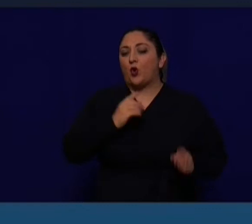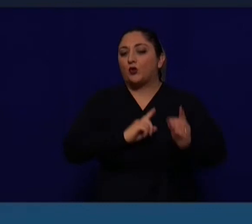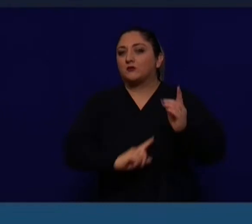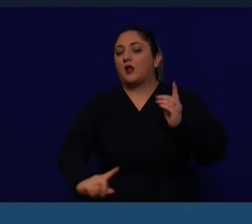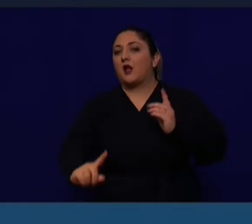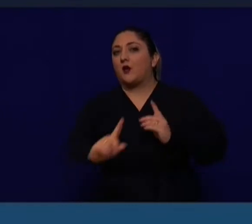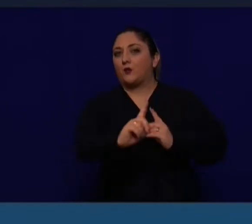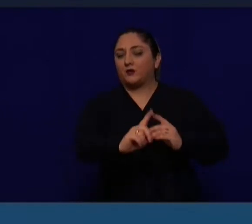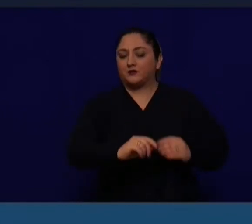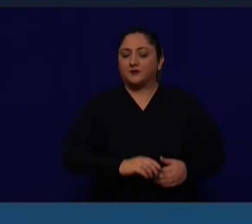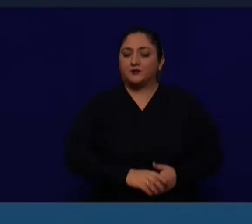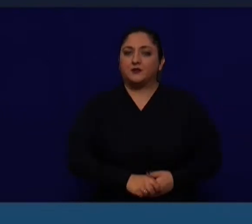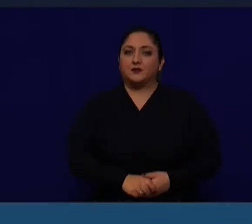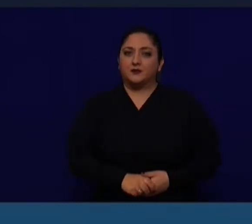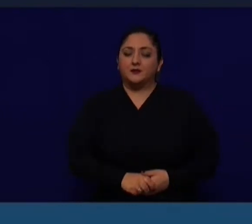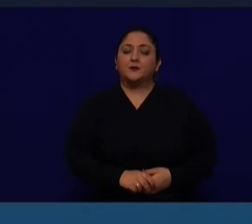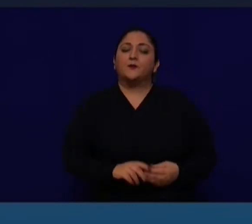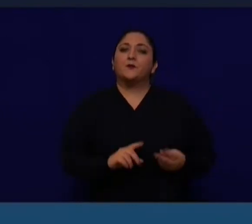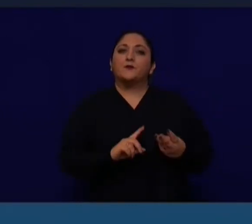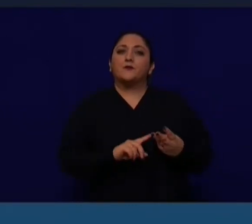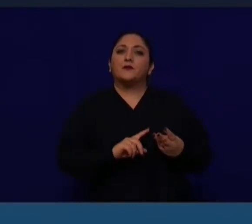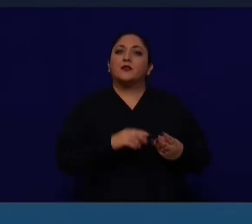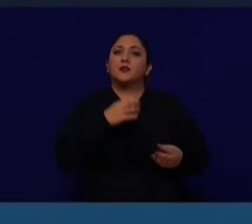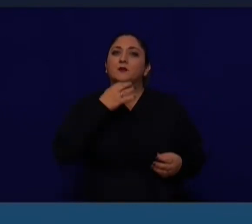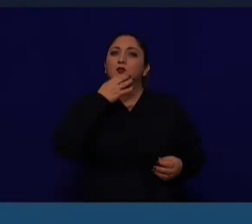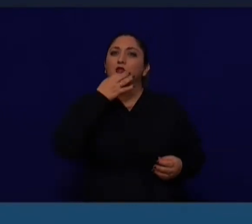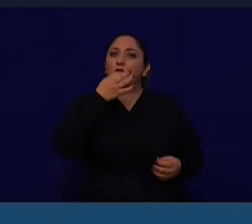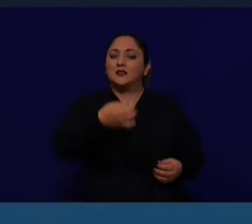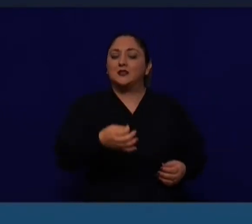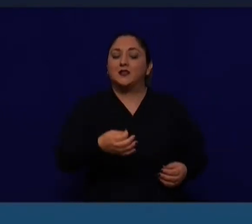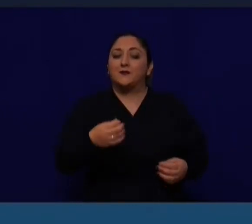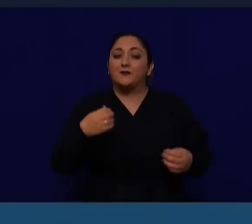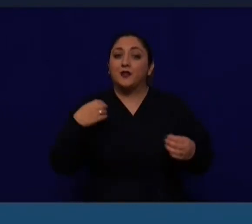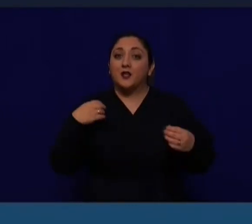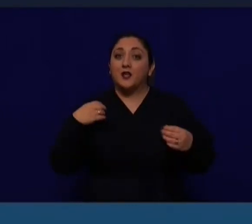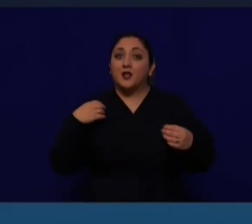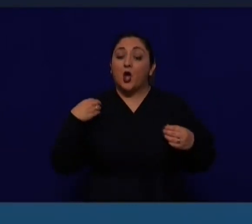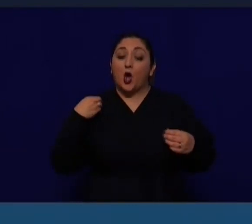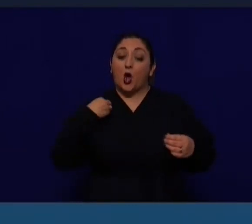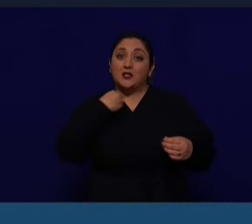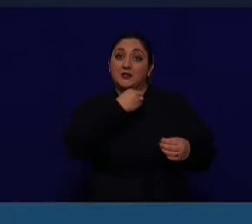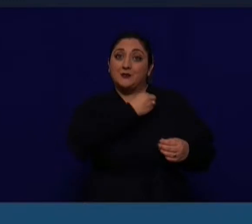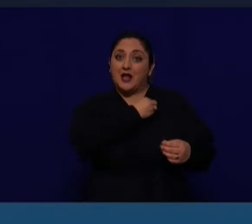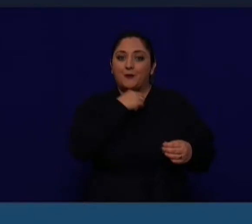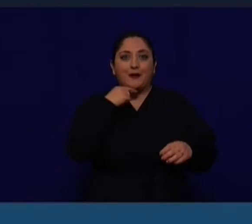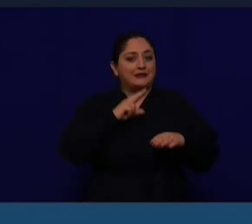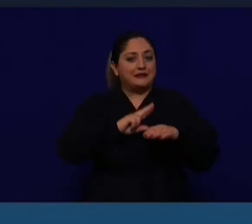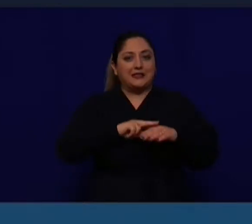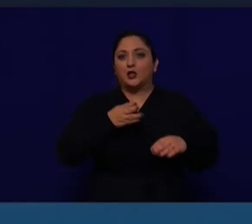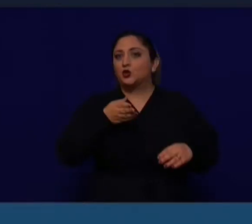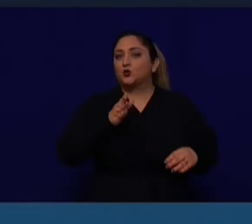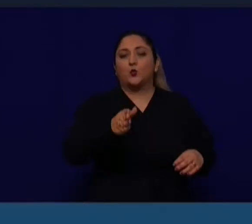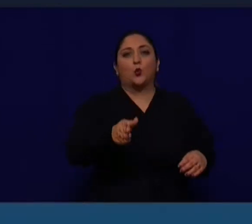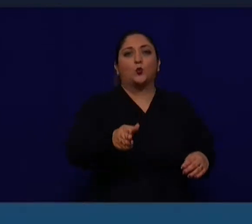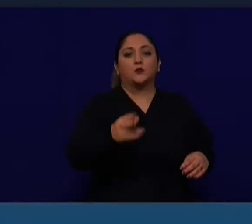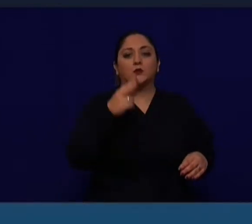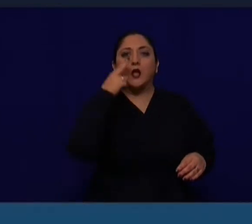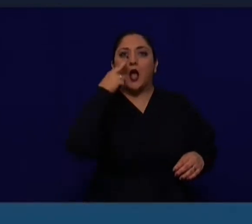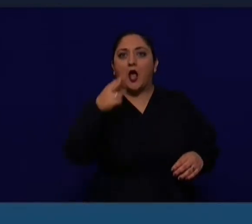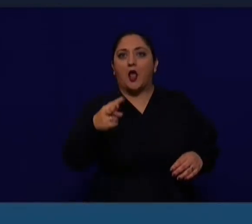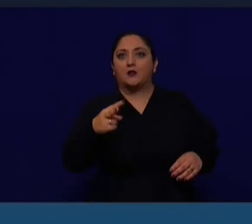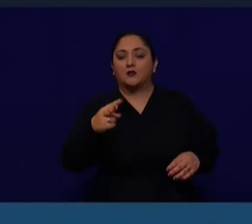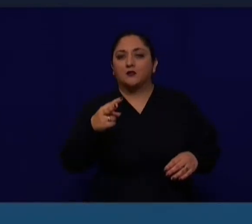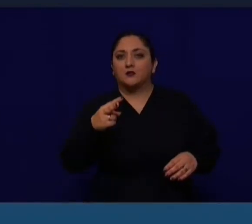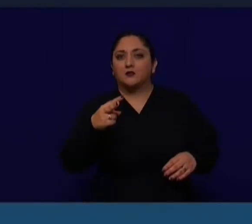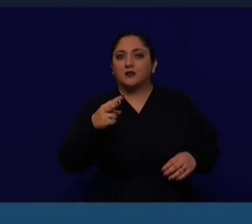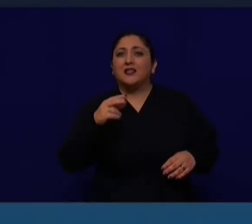on hospital visits. Does this apply to partners of pregnant women during or after birth?